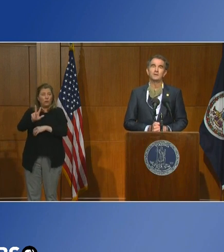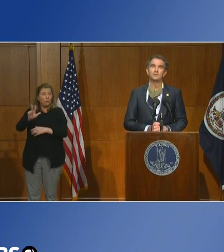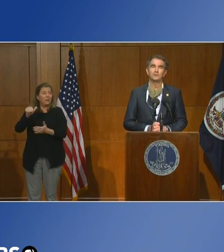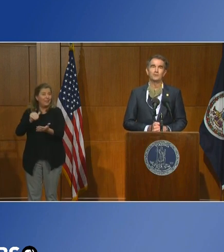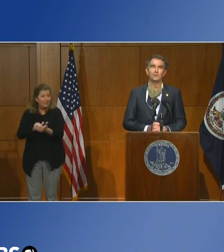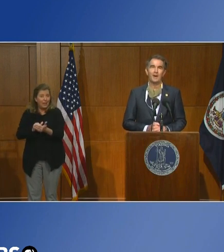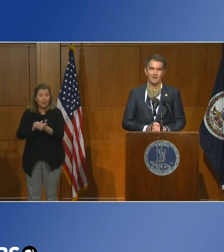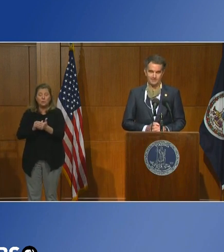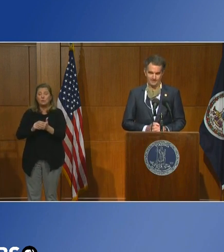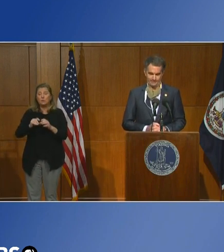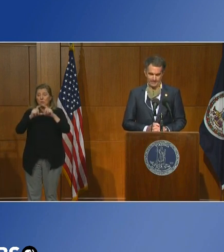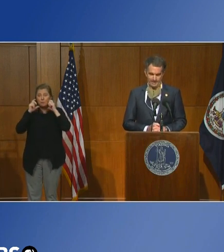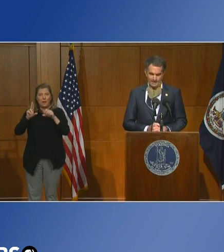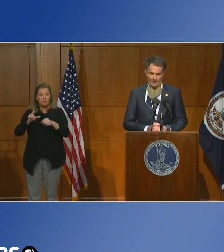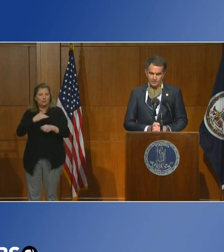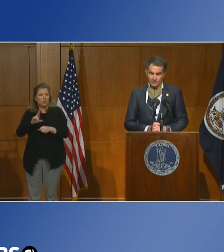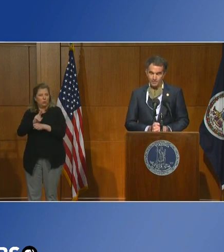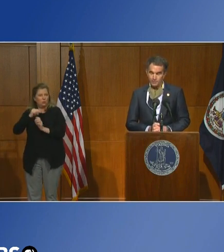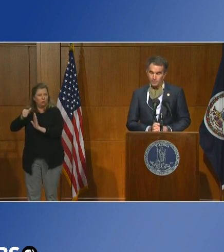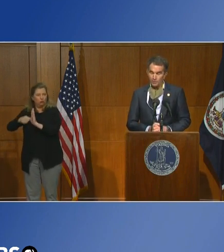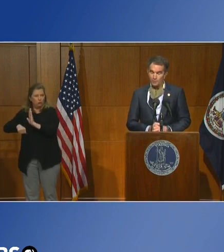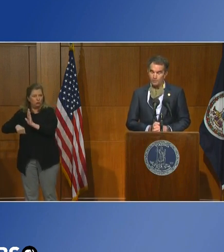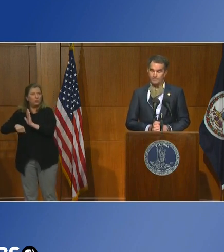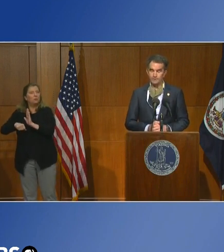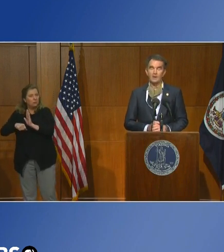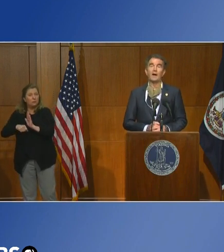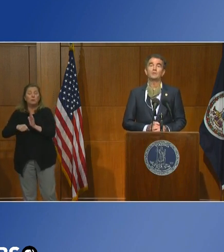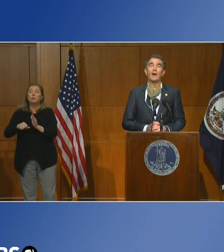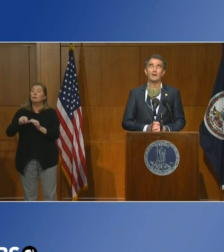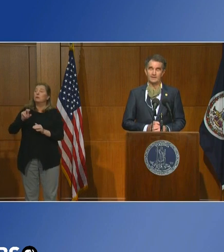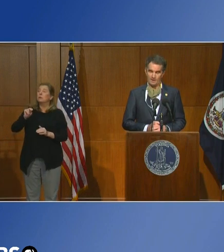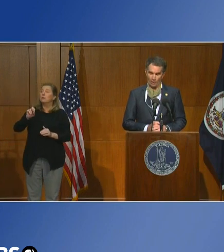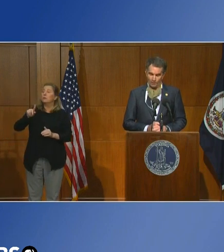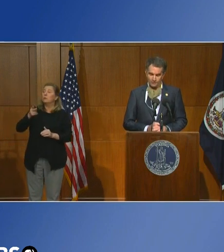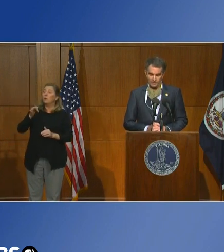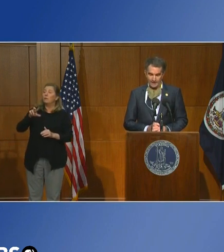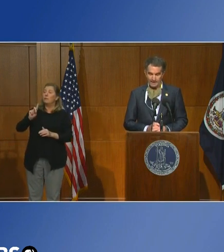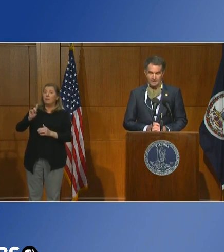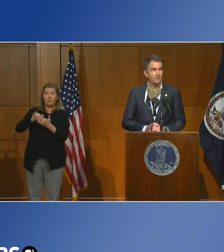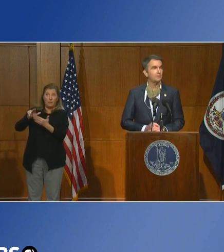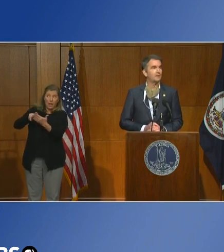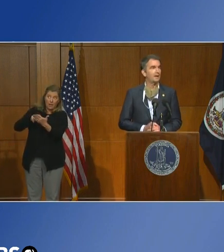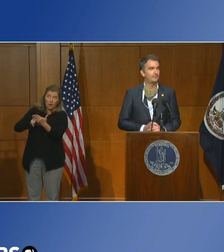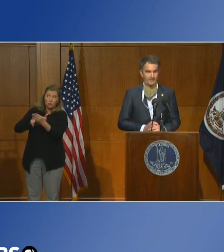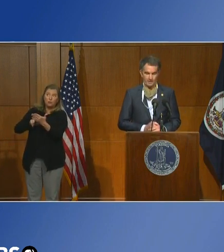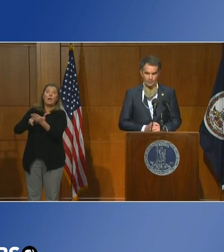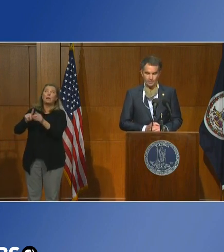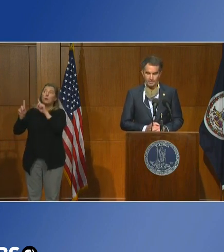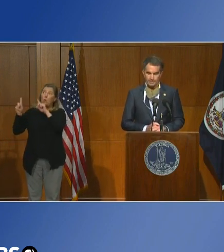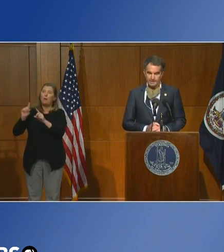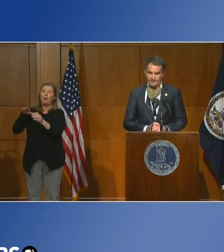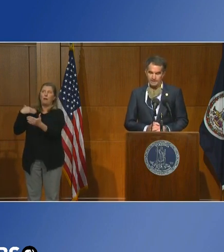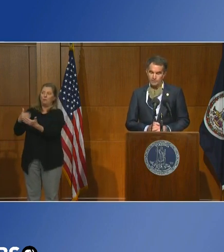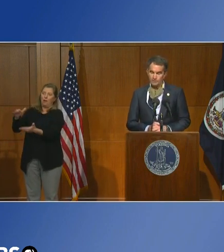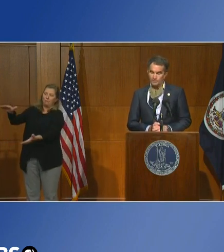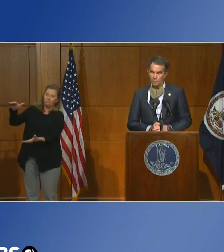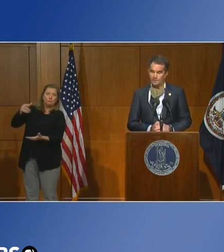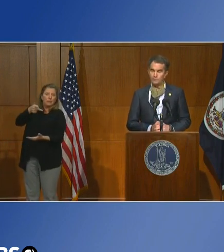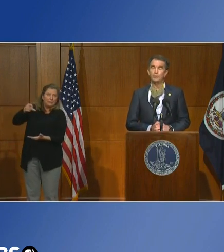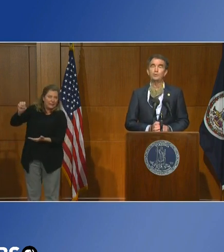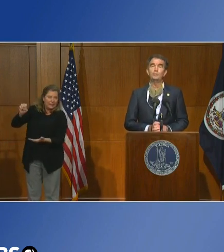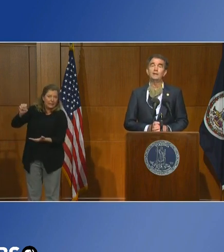143,000 surgical masks. A shipment through our Northfield contract also landed yesterday with PPE,